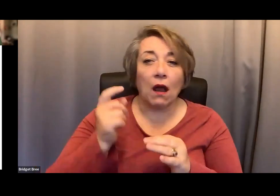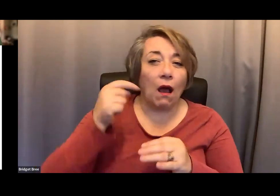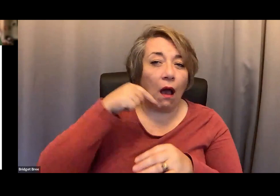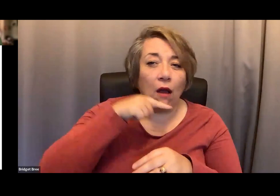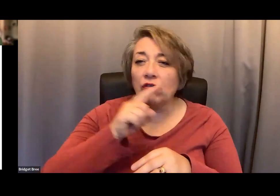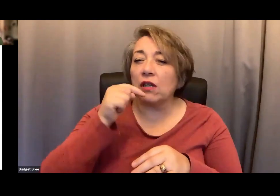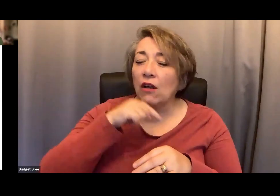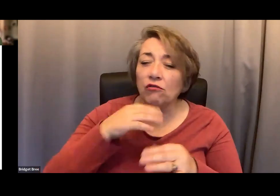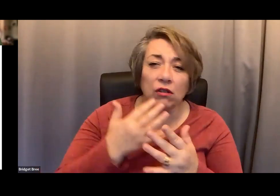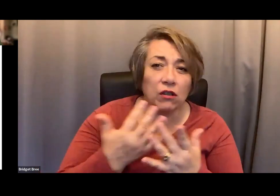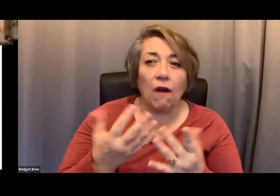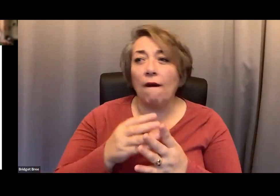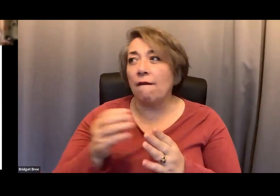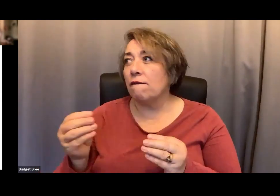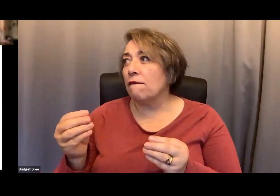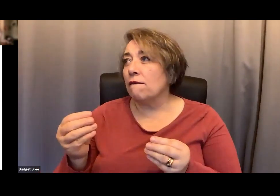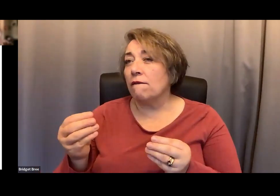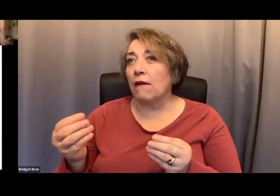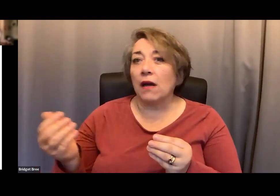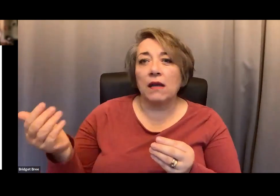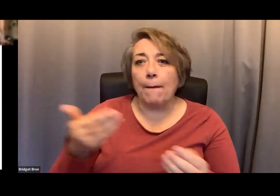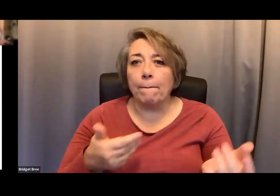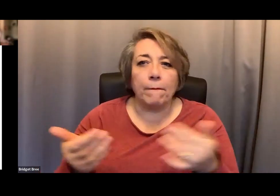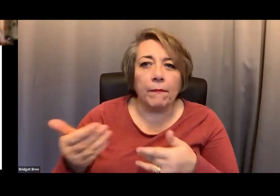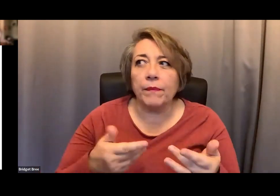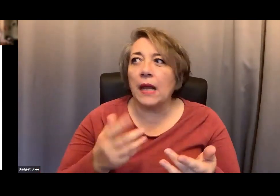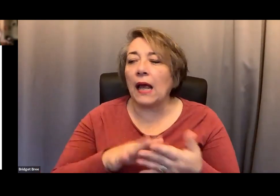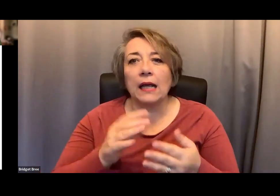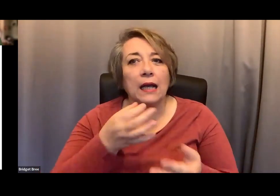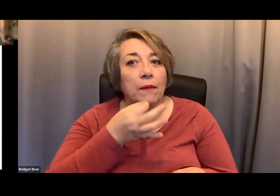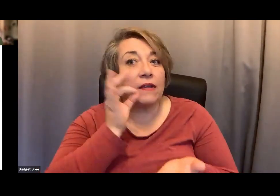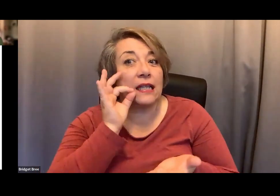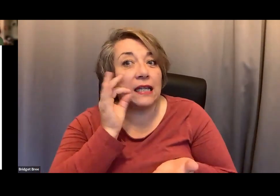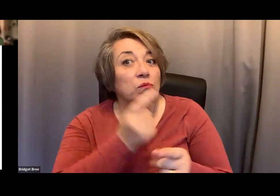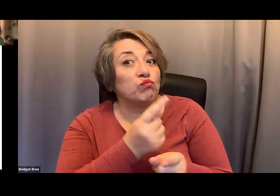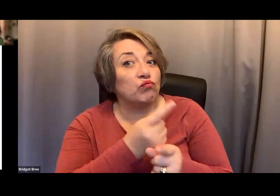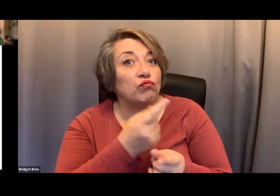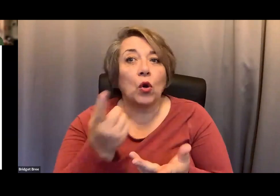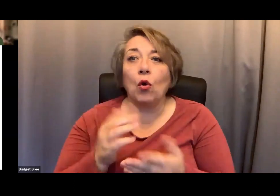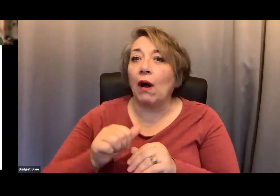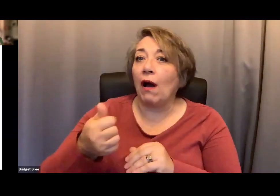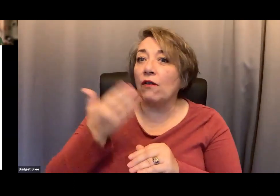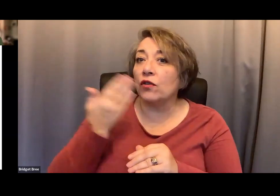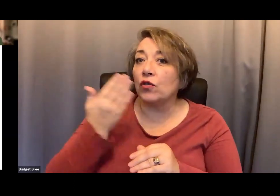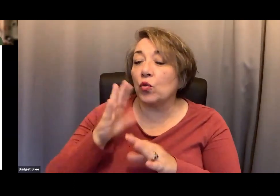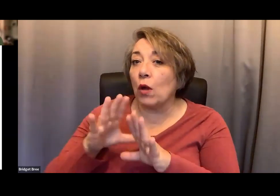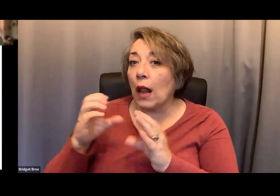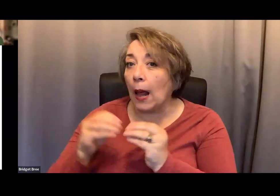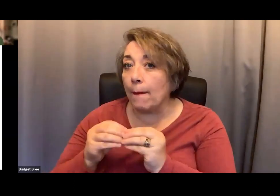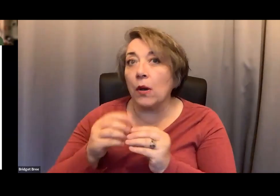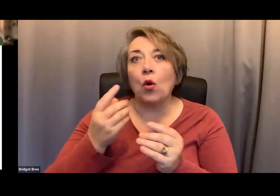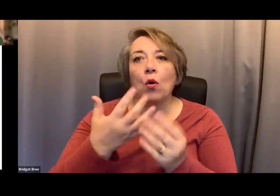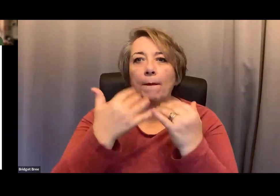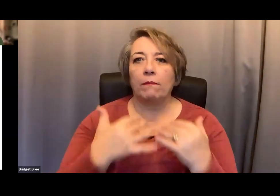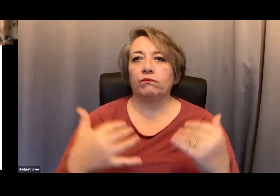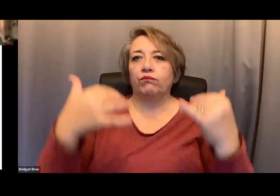immersive entry points, spanning everyday interactions over a cup of tea and a cake, or after school club, to much larger convening and